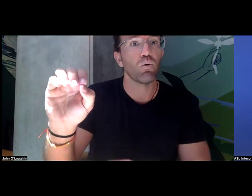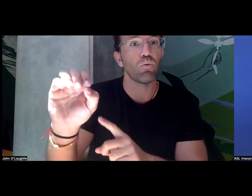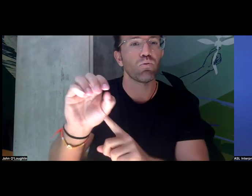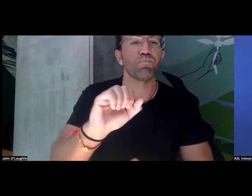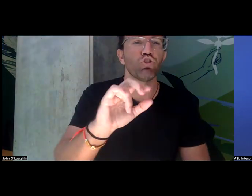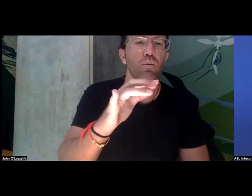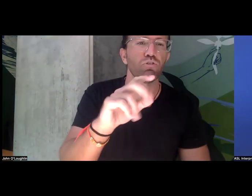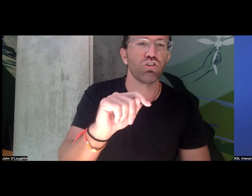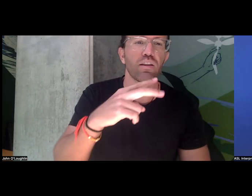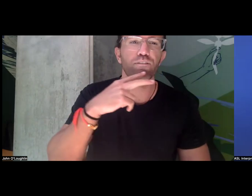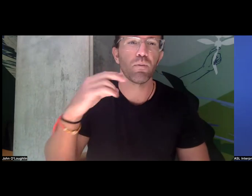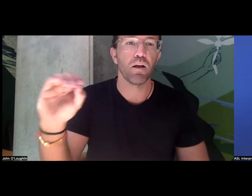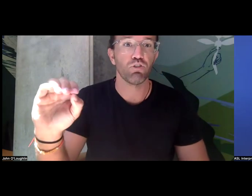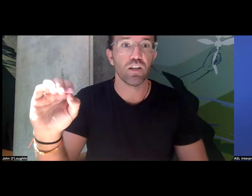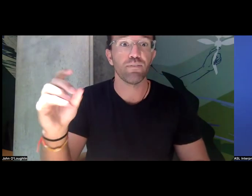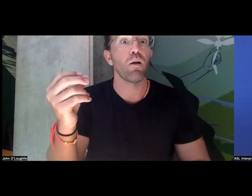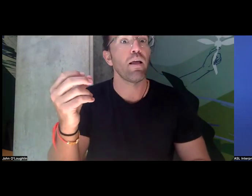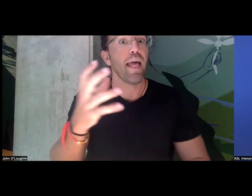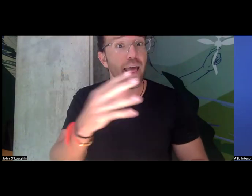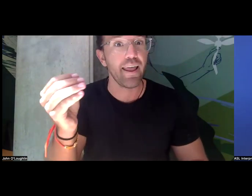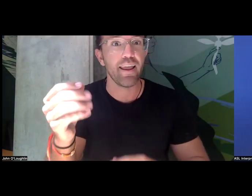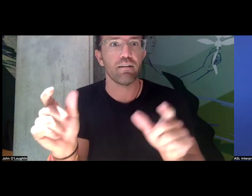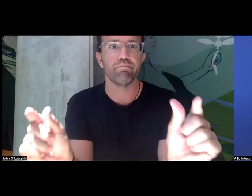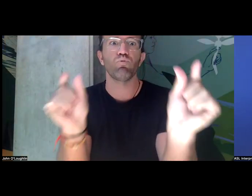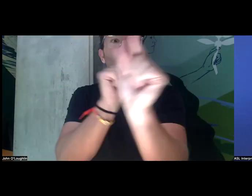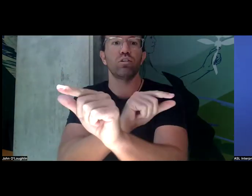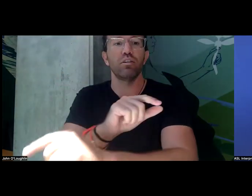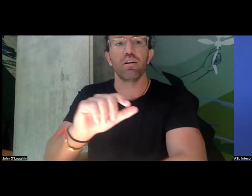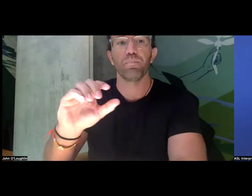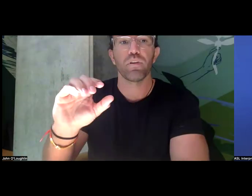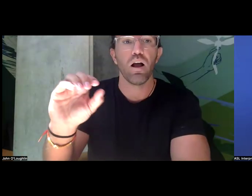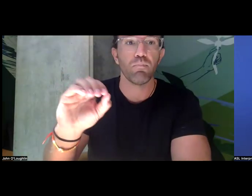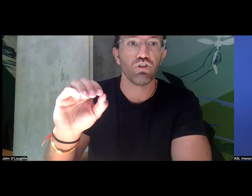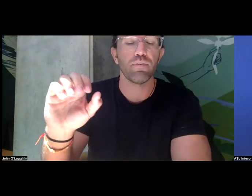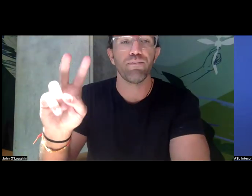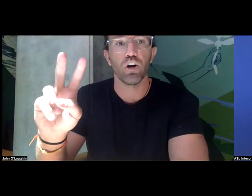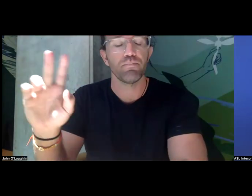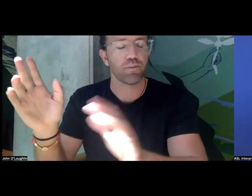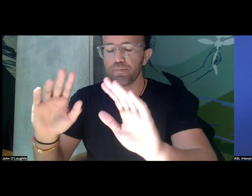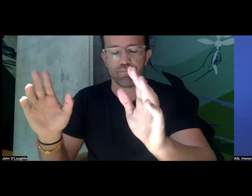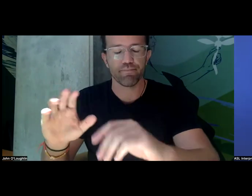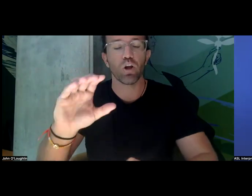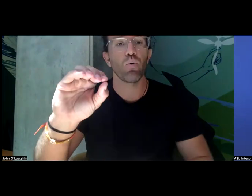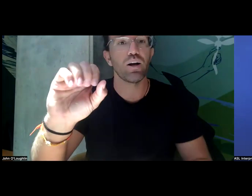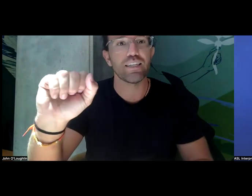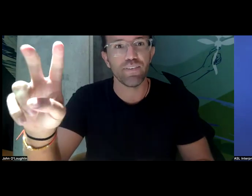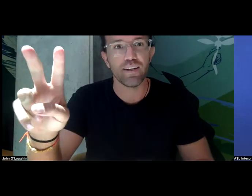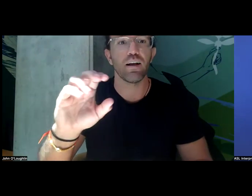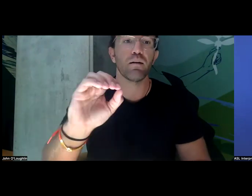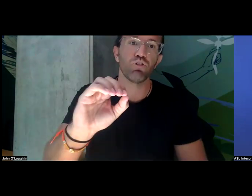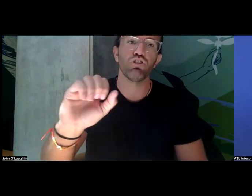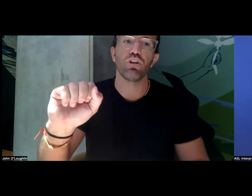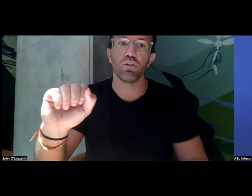grammatical rules by following subject, verb, object, and you're able to switch it